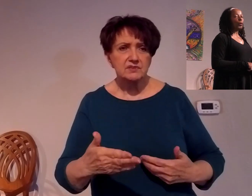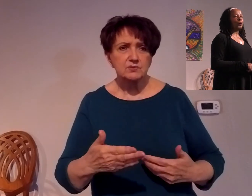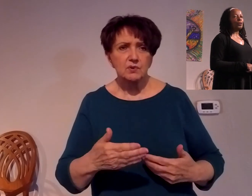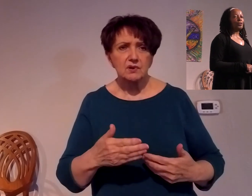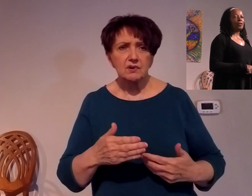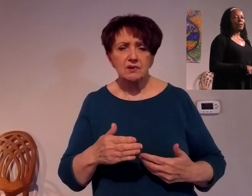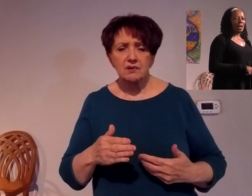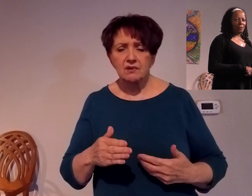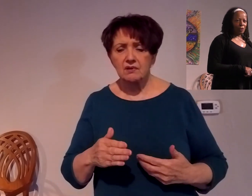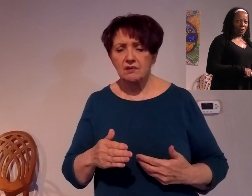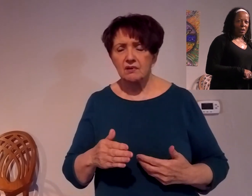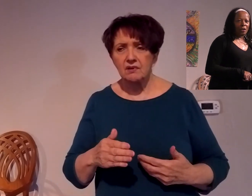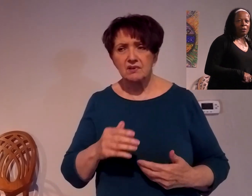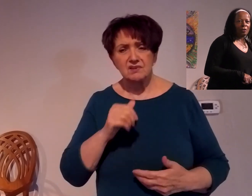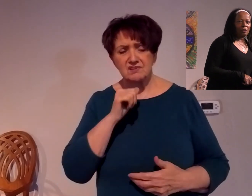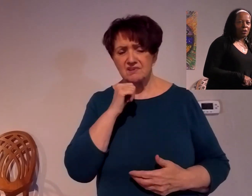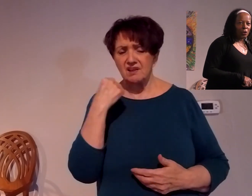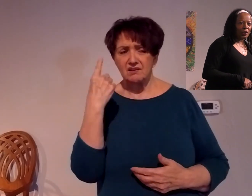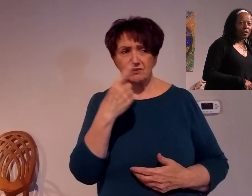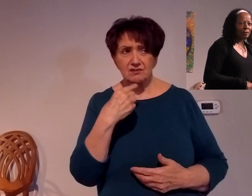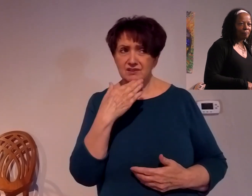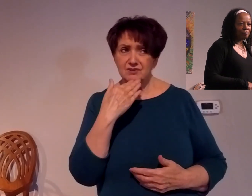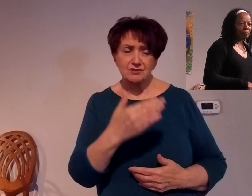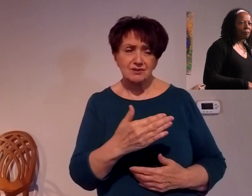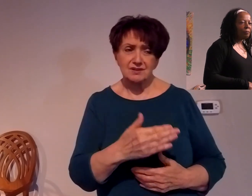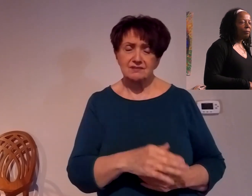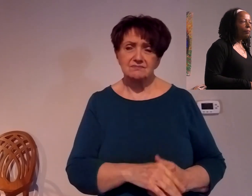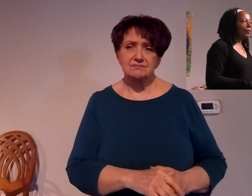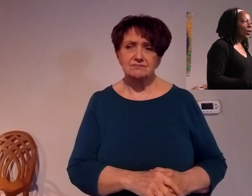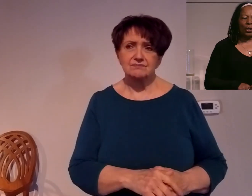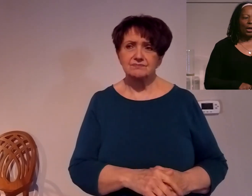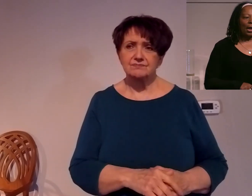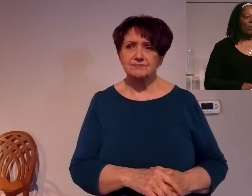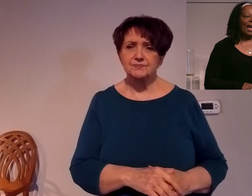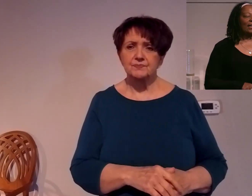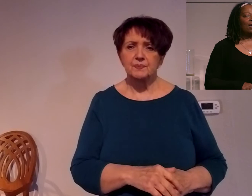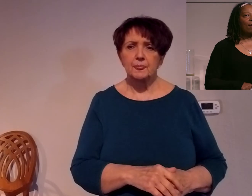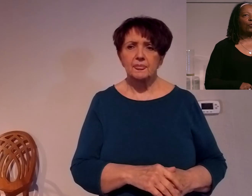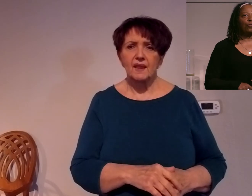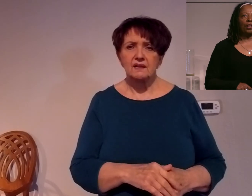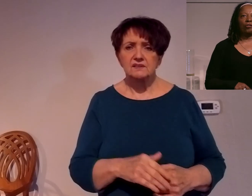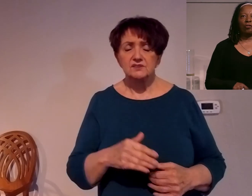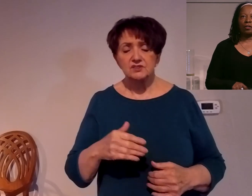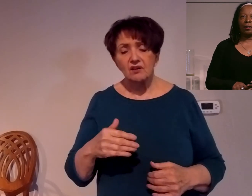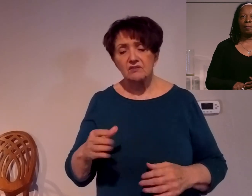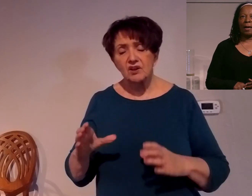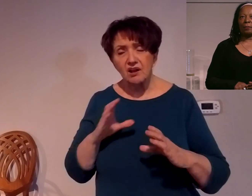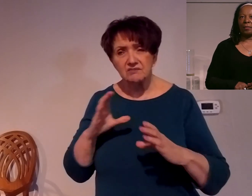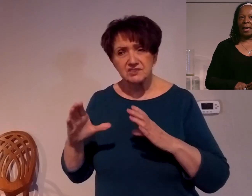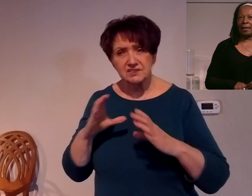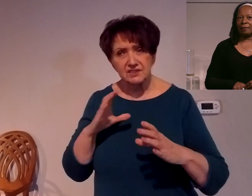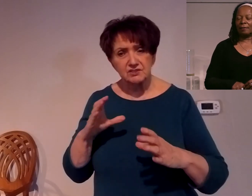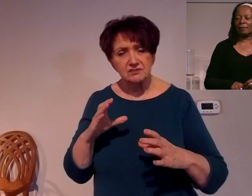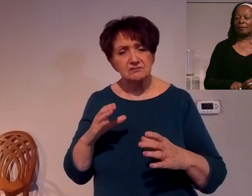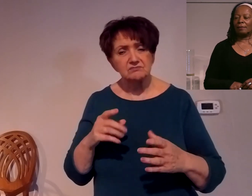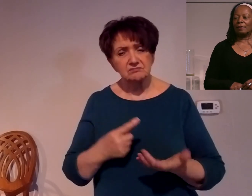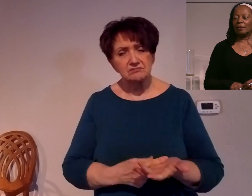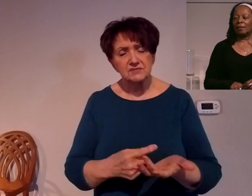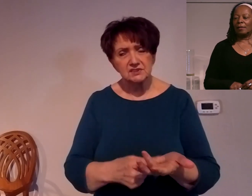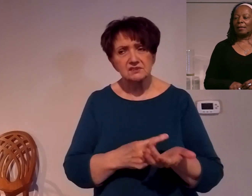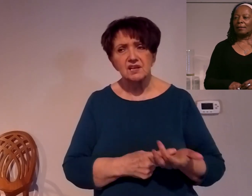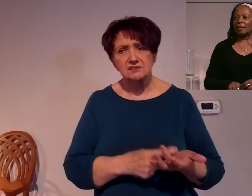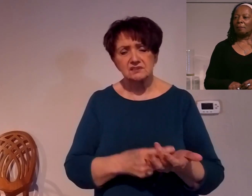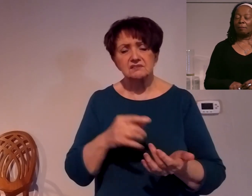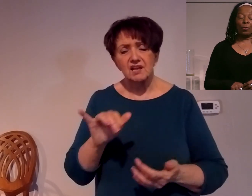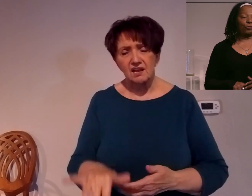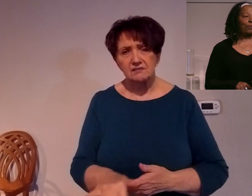his words, not looking good. And we had a conversation about that.